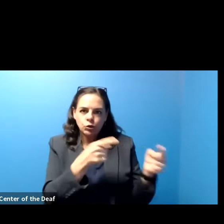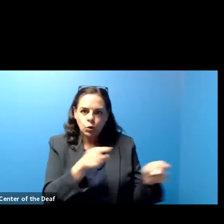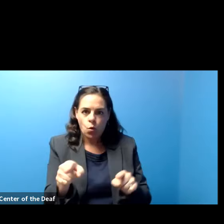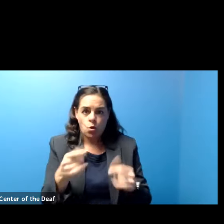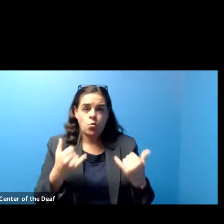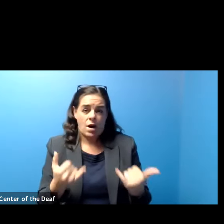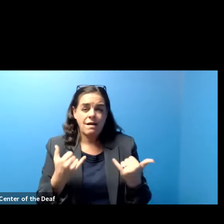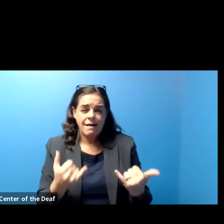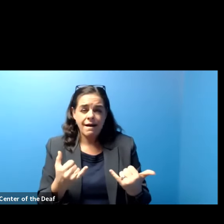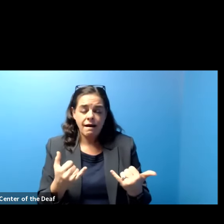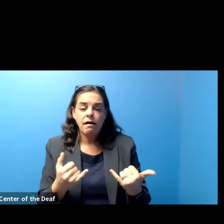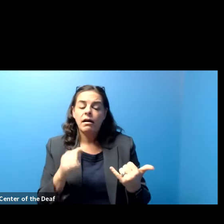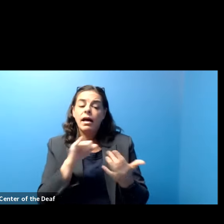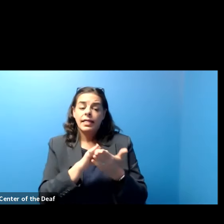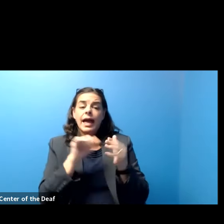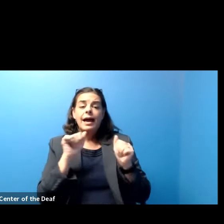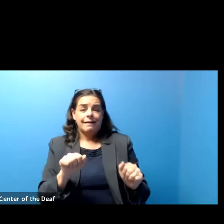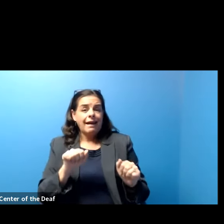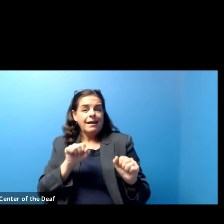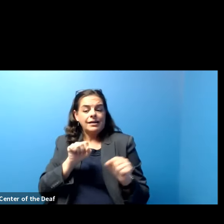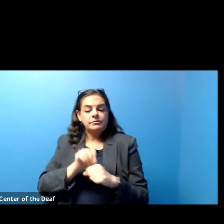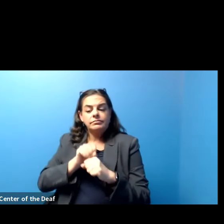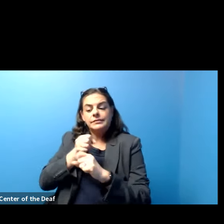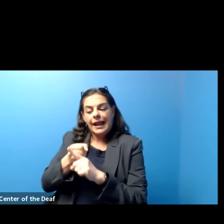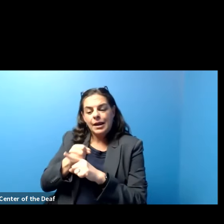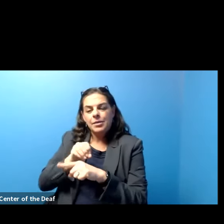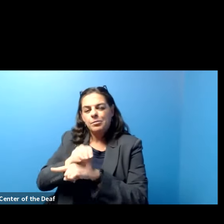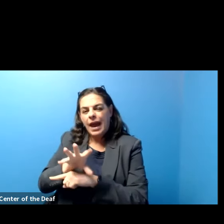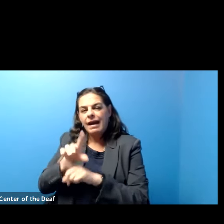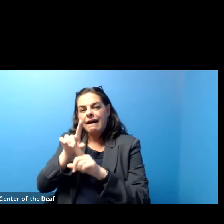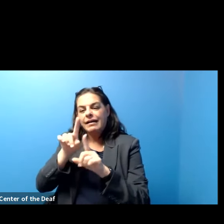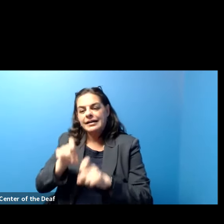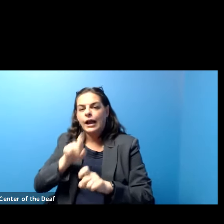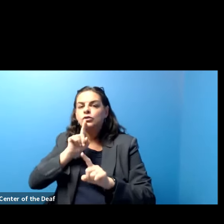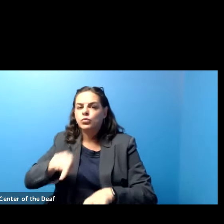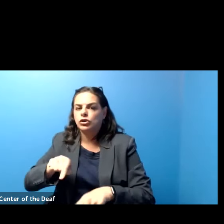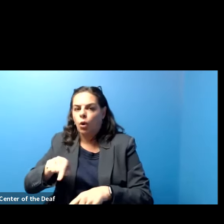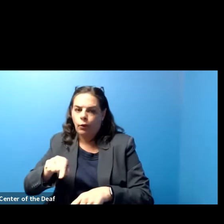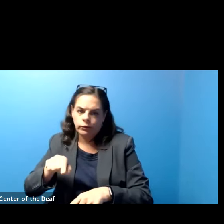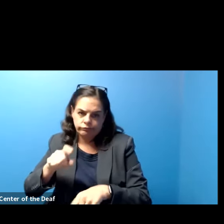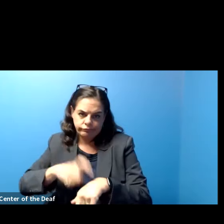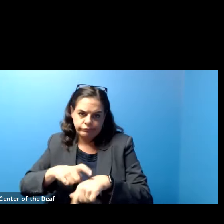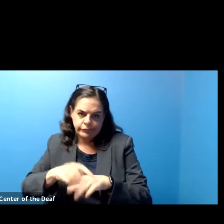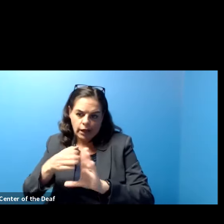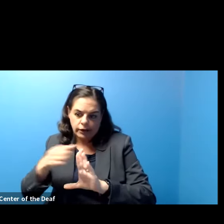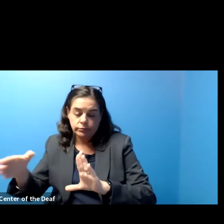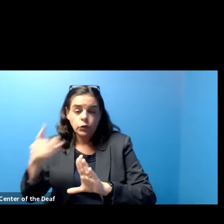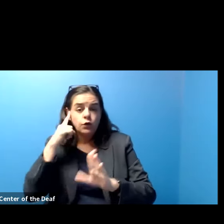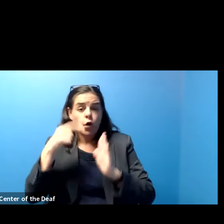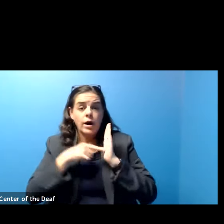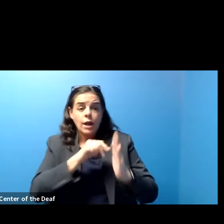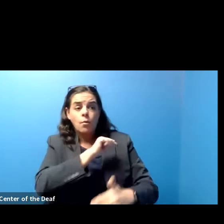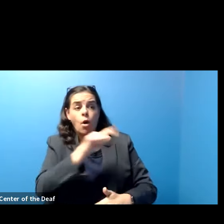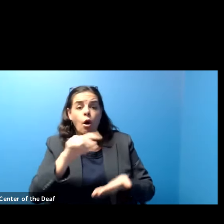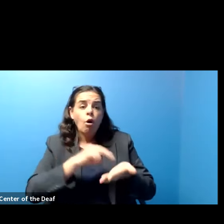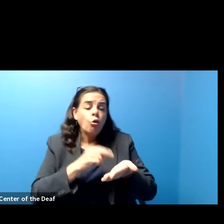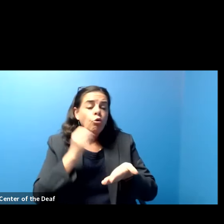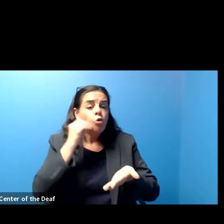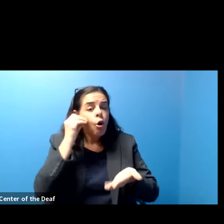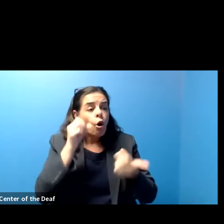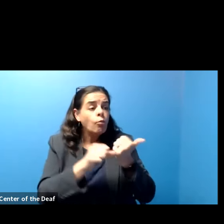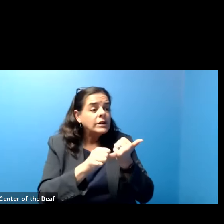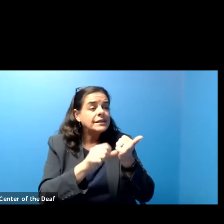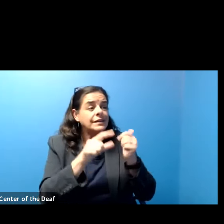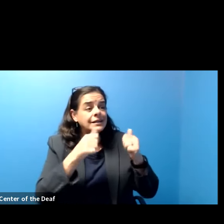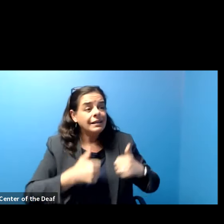right now, which can impact test resulting times. So for example, all of the long-term care facilities are testing all